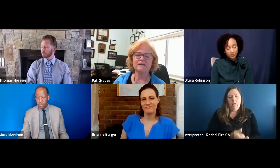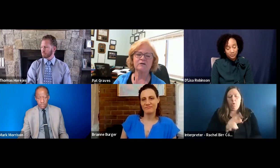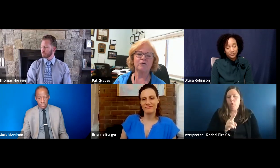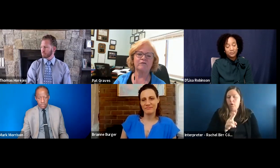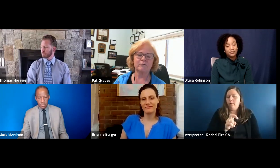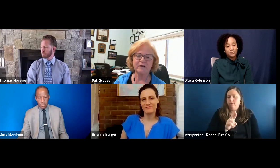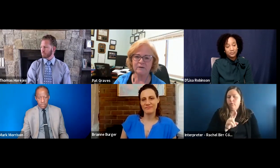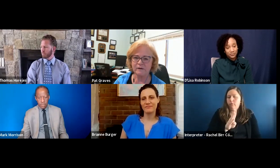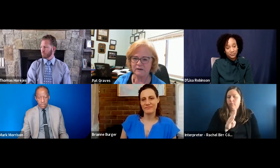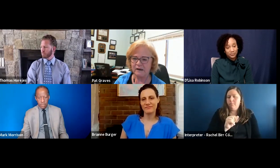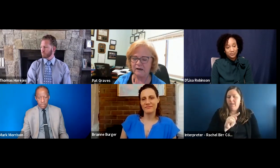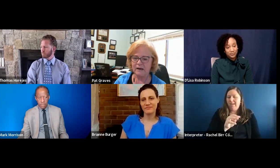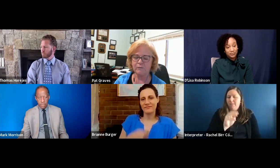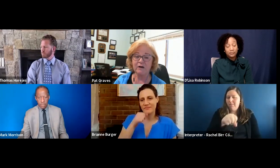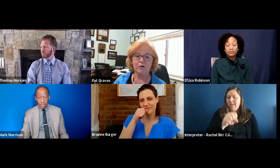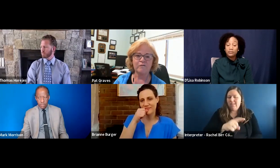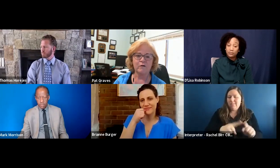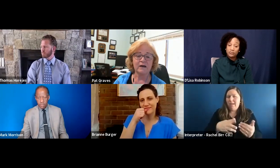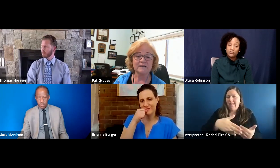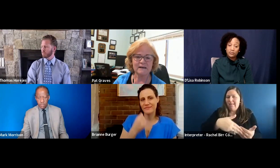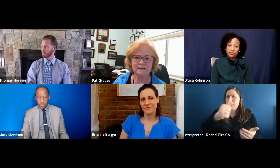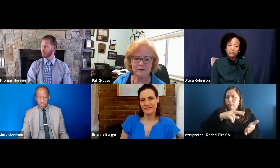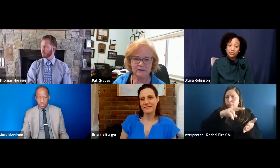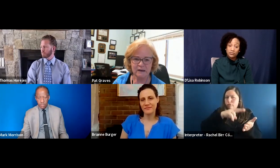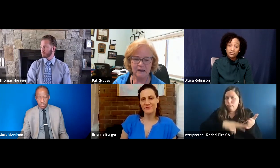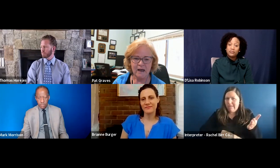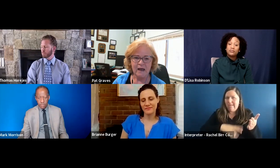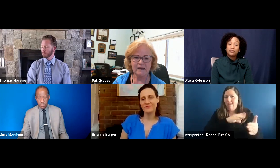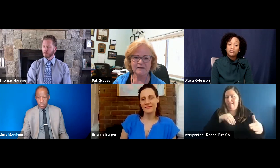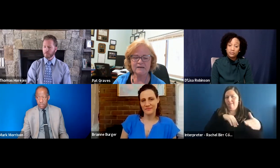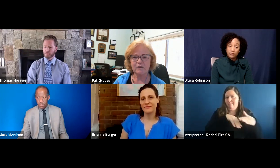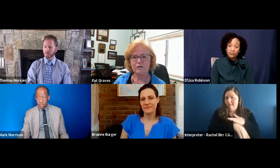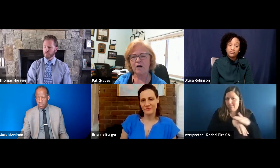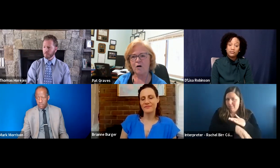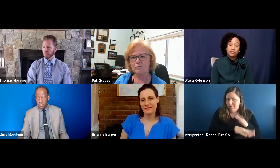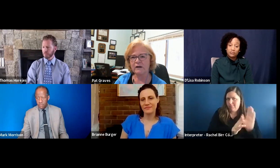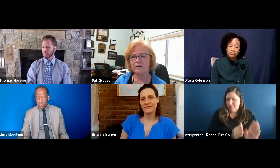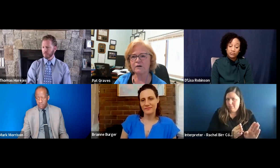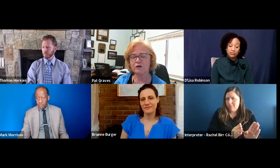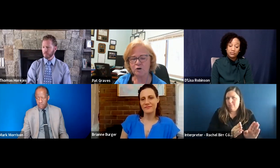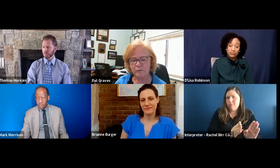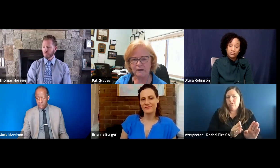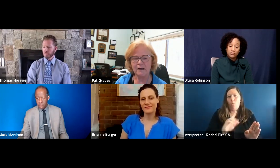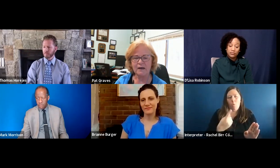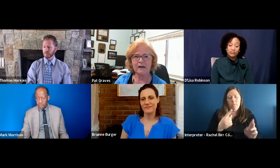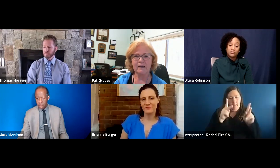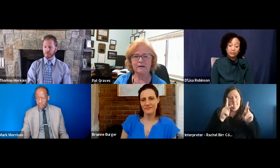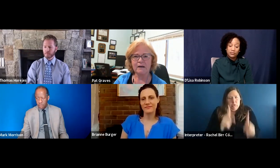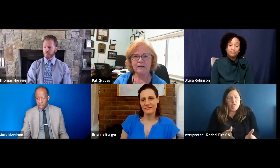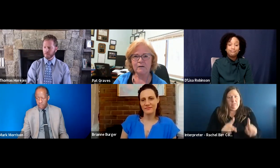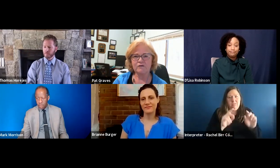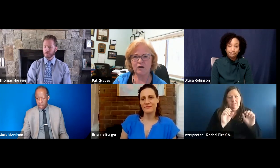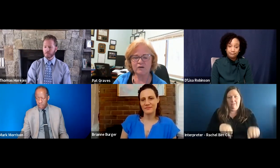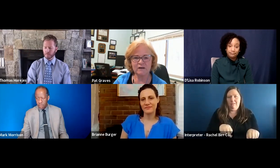we also go for readability and we go for accessibility. And so only a human